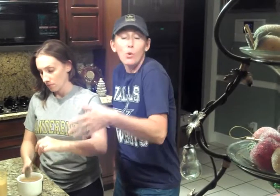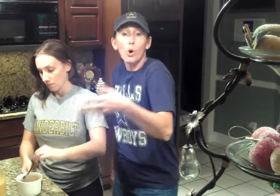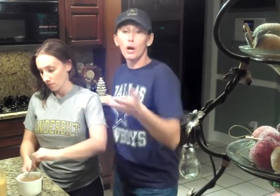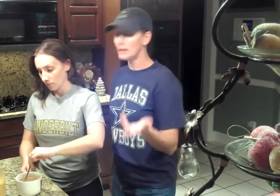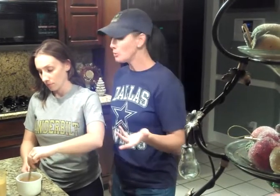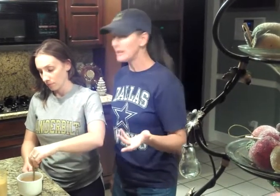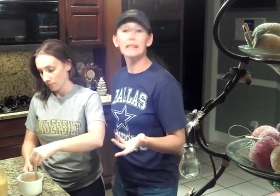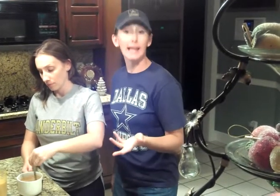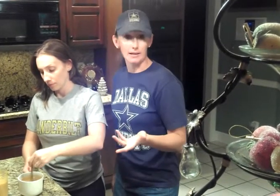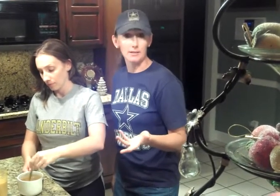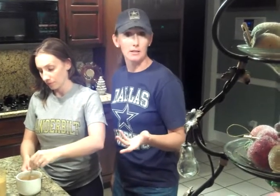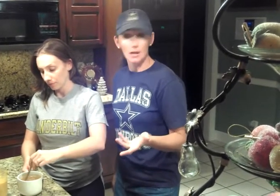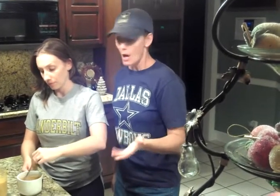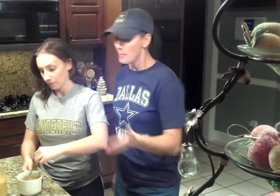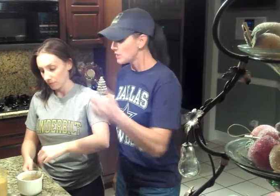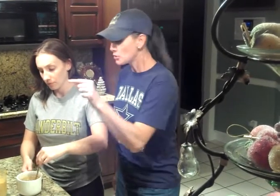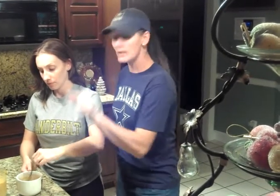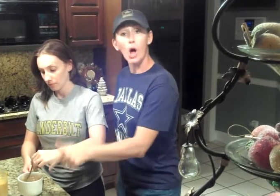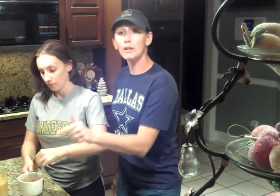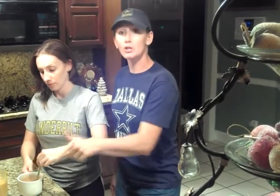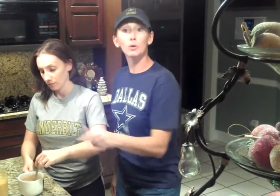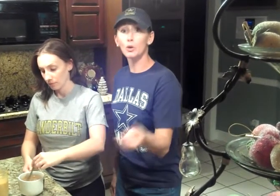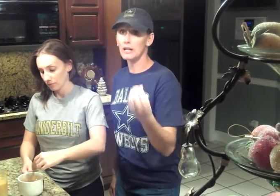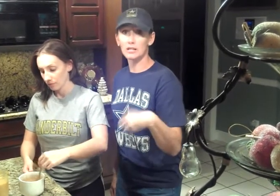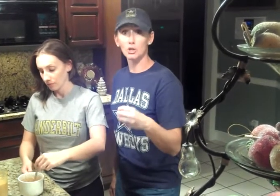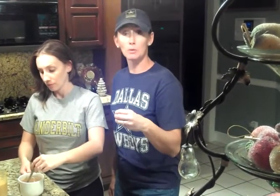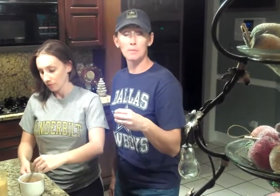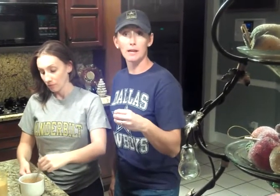more, a little bit less. But those are the only two ingredients that you would mix.